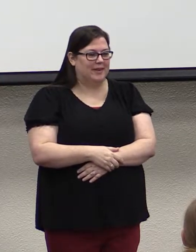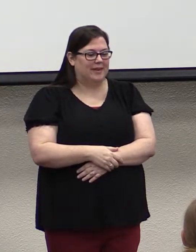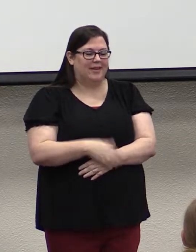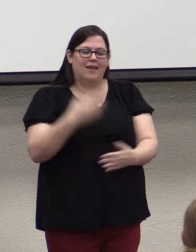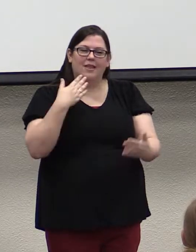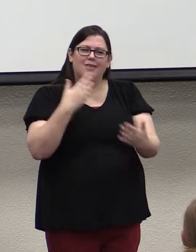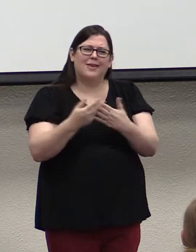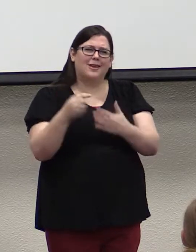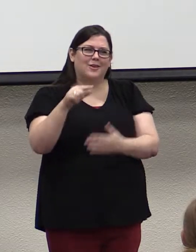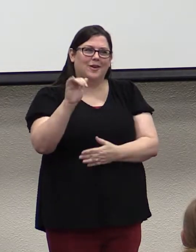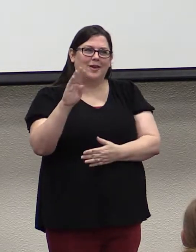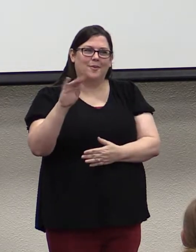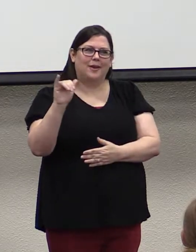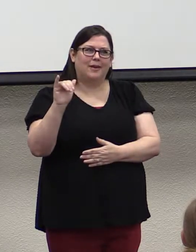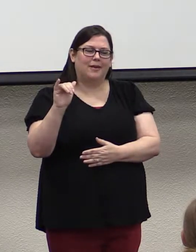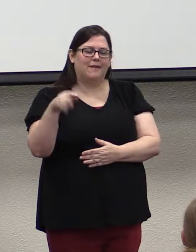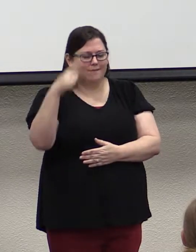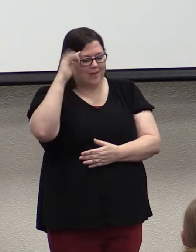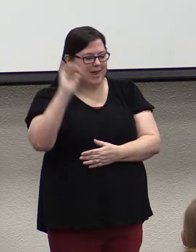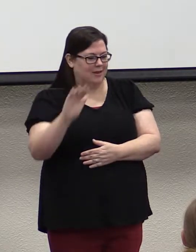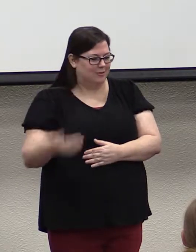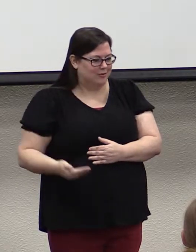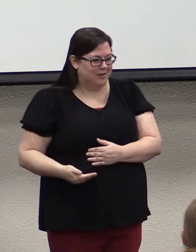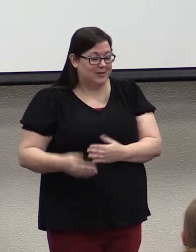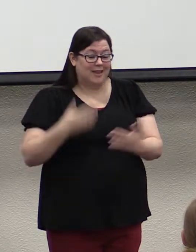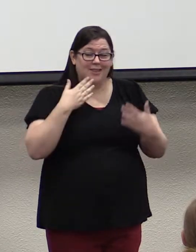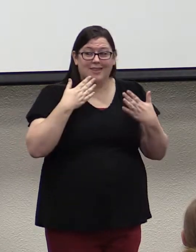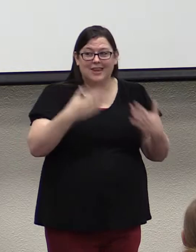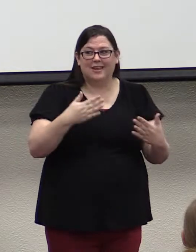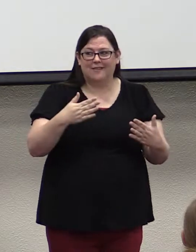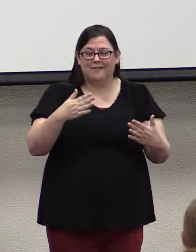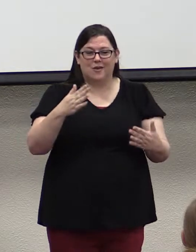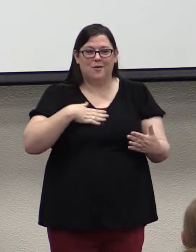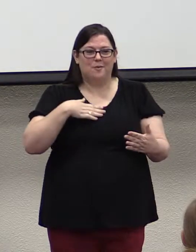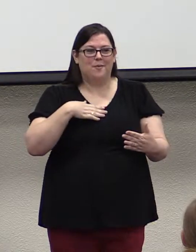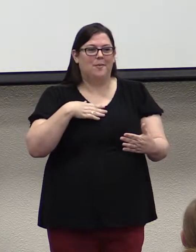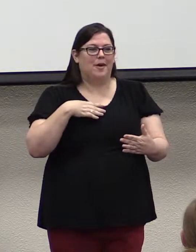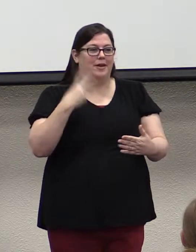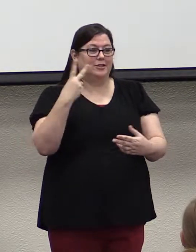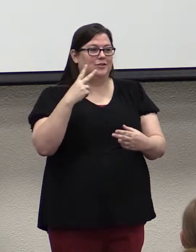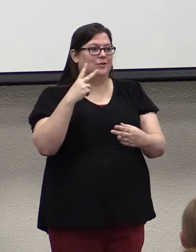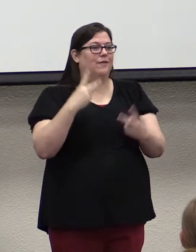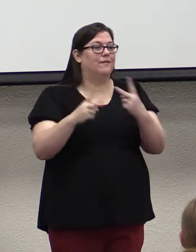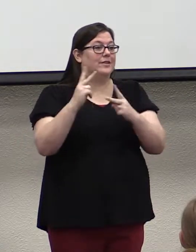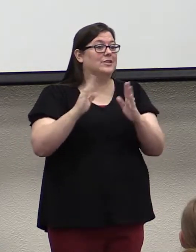Thank you, Gibby, for that introduction. Thank you for my two guests for being here.